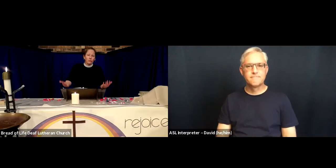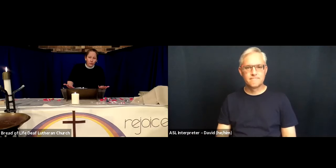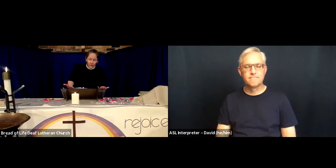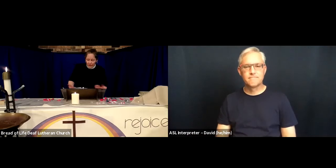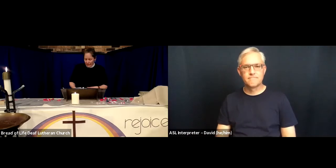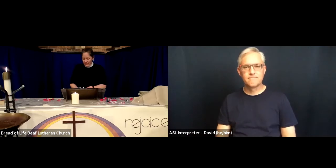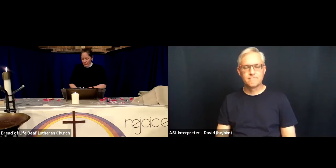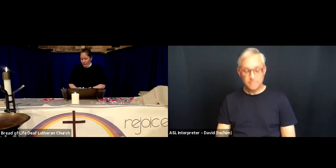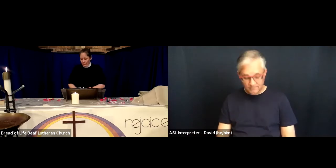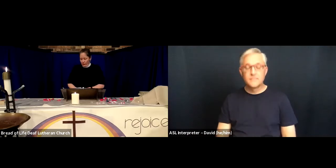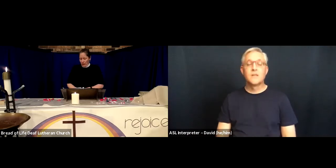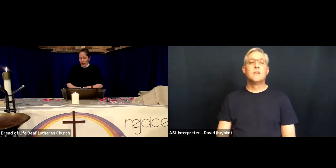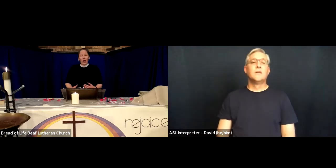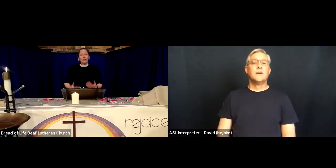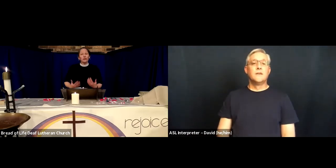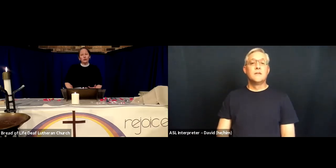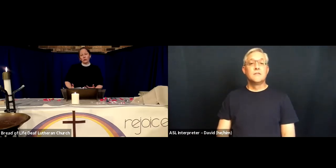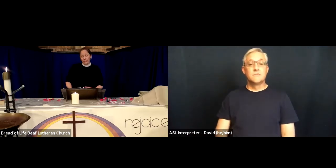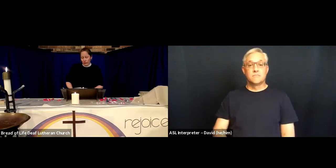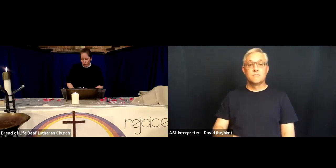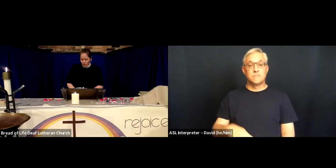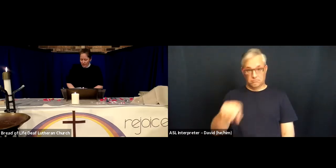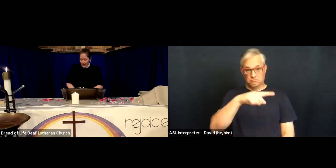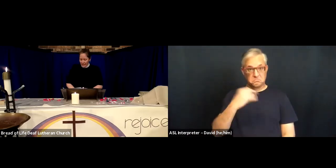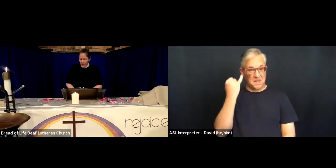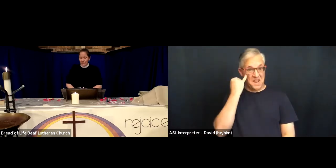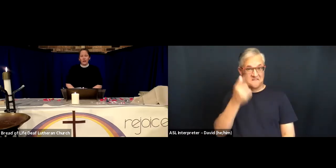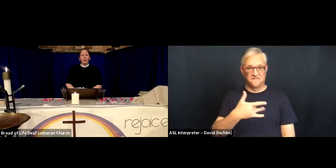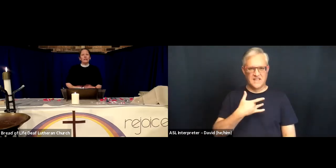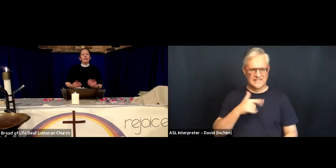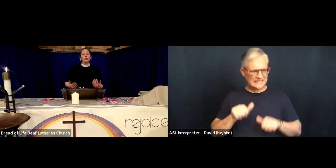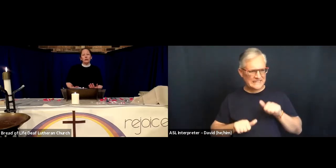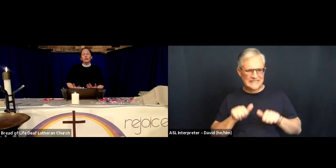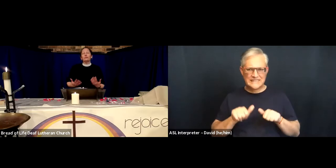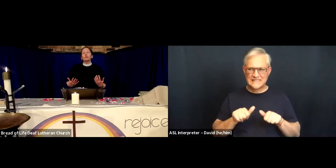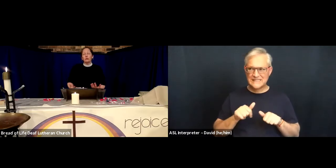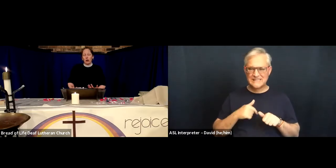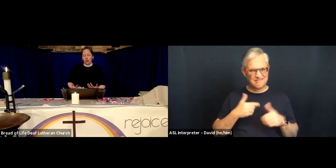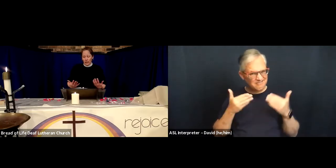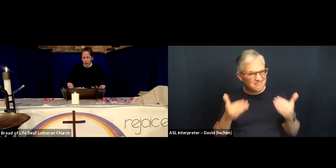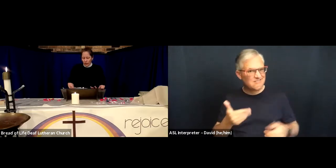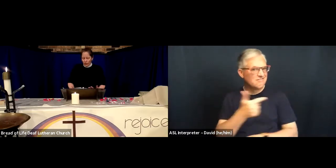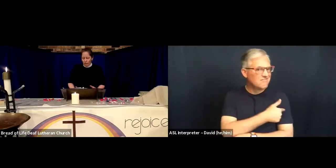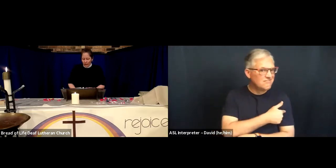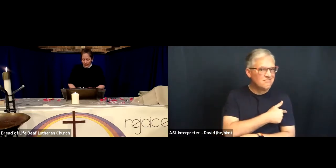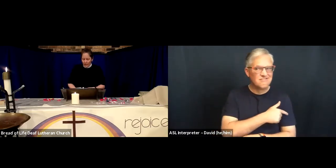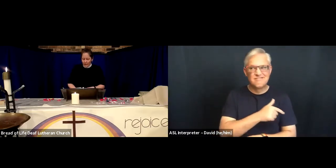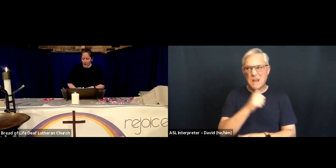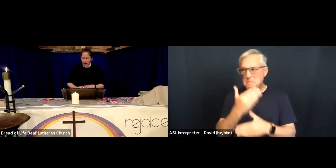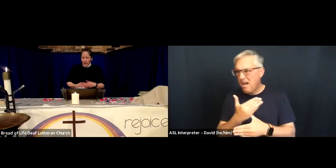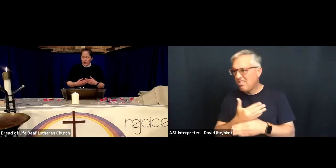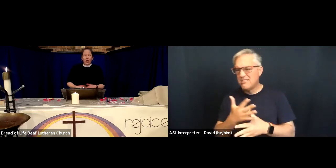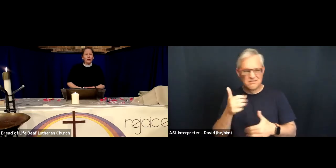So for those of us who are unsure if we should be vaccinated, I would encourage you, strongly encourage you,